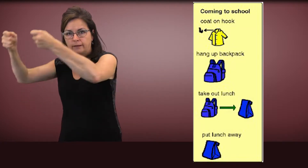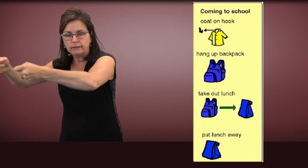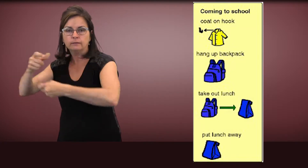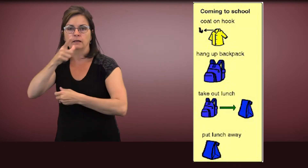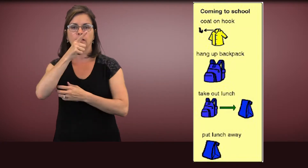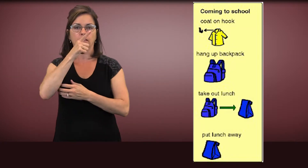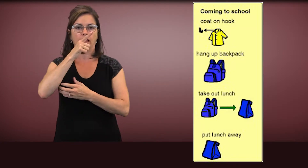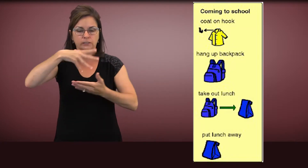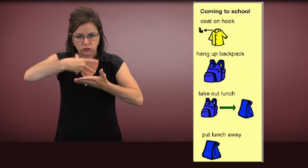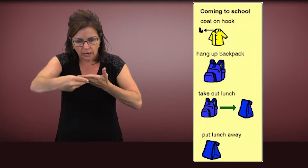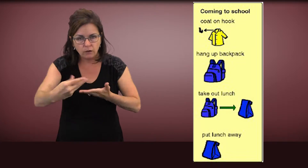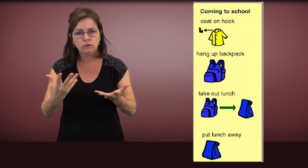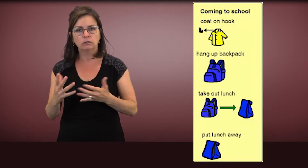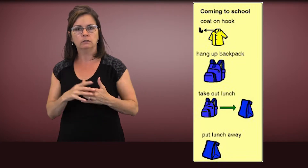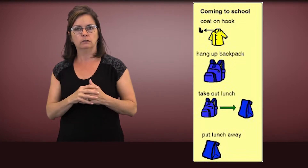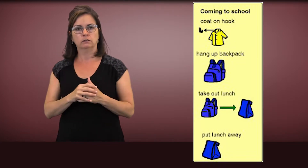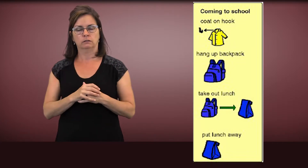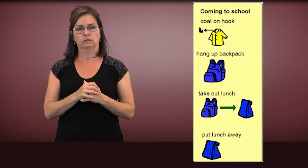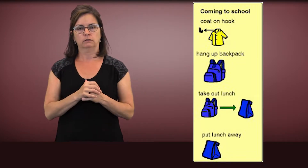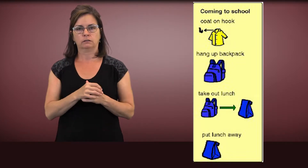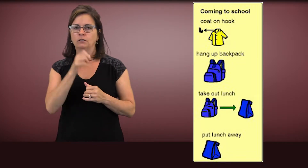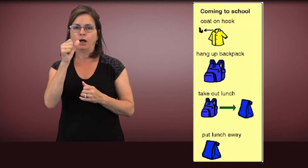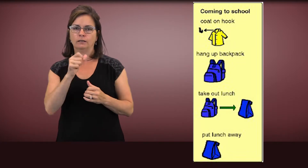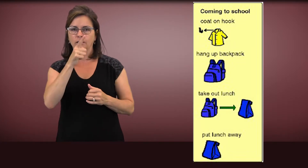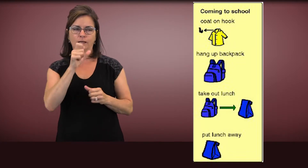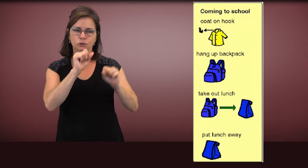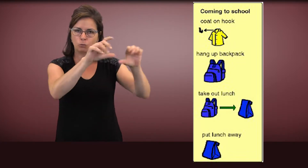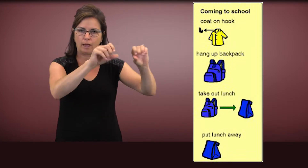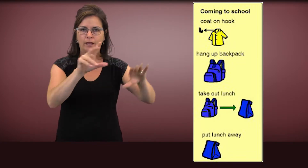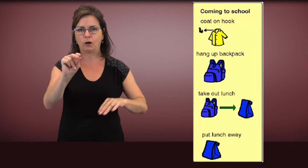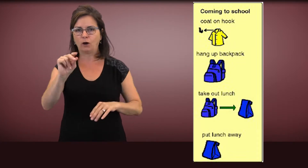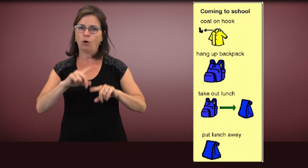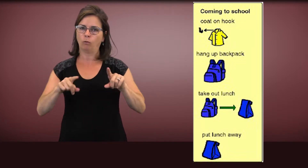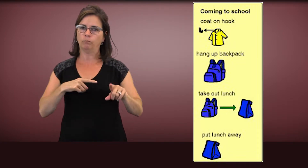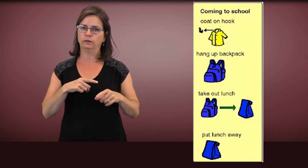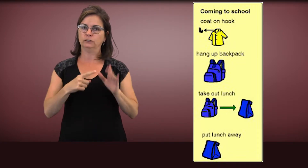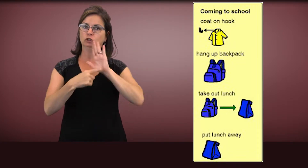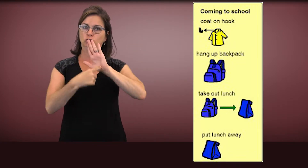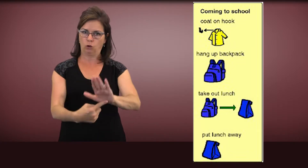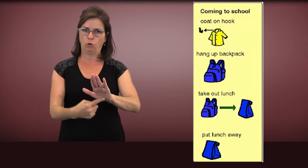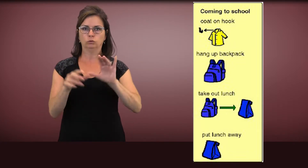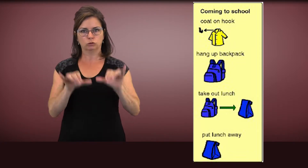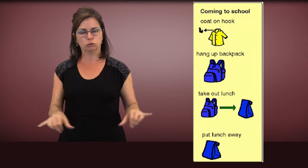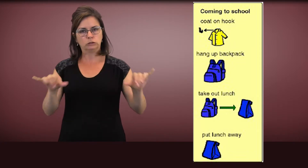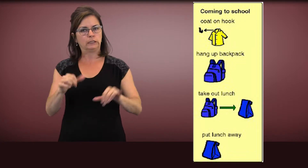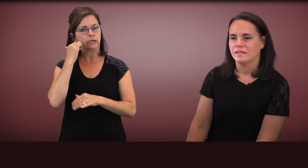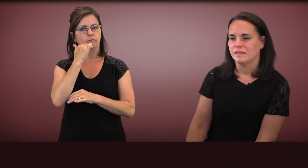out our lunch, and then another one that's supposed to represent putting lunch away.